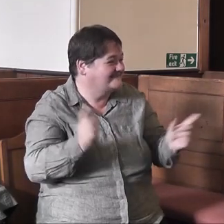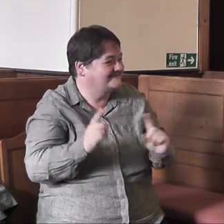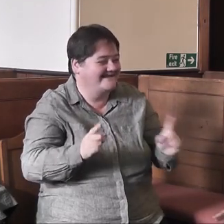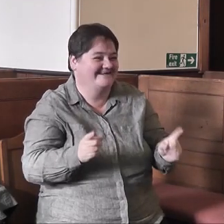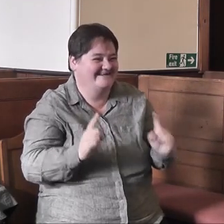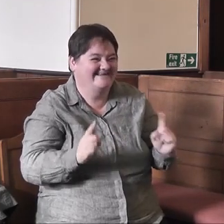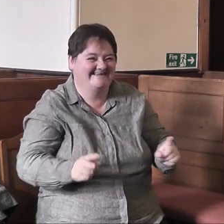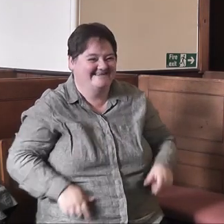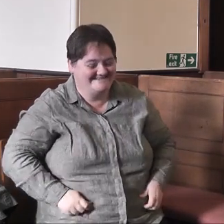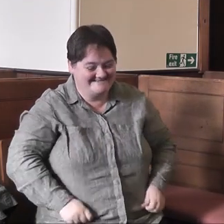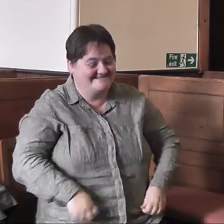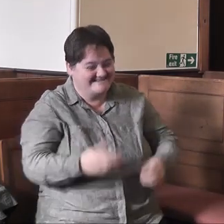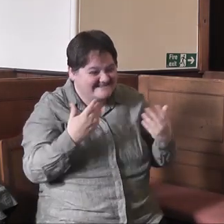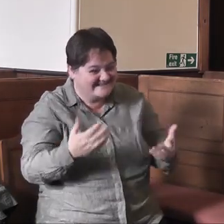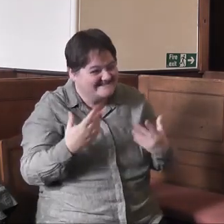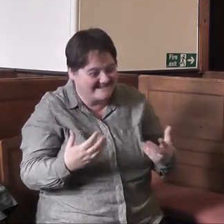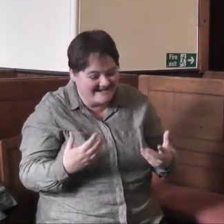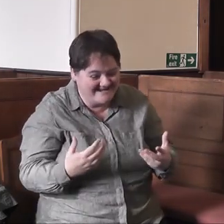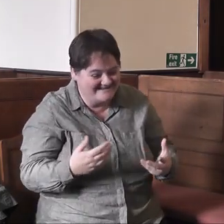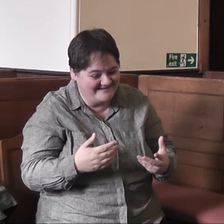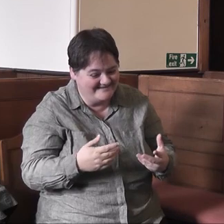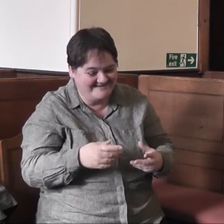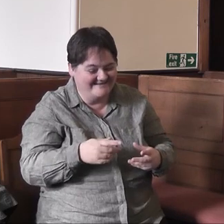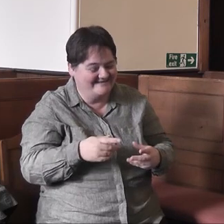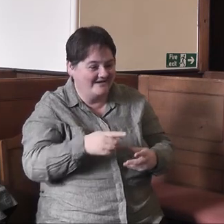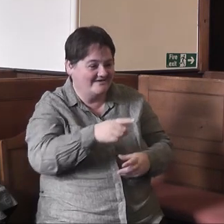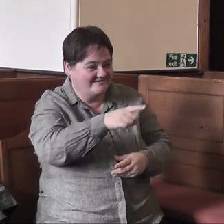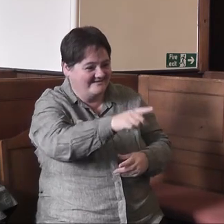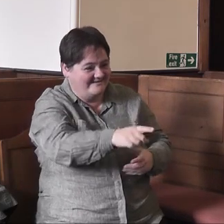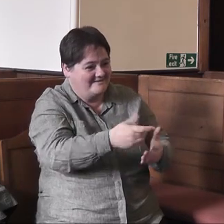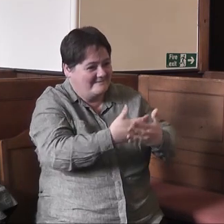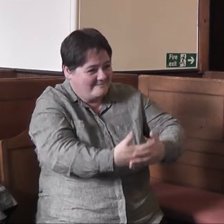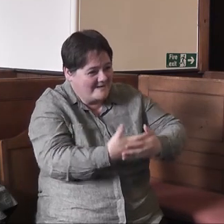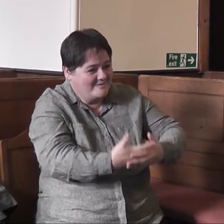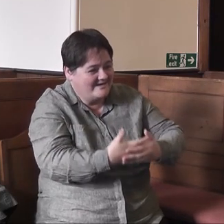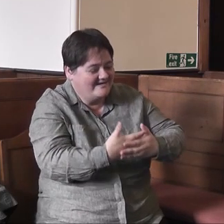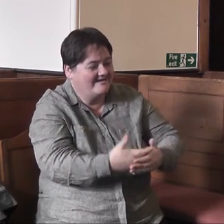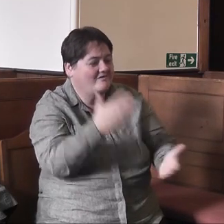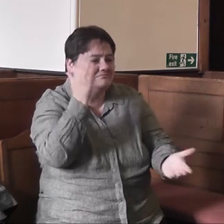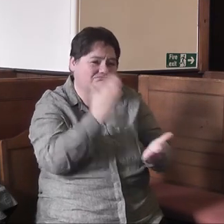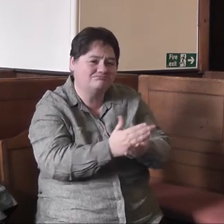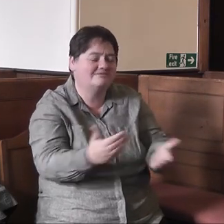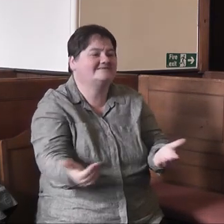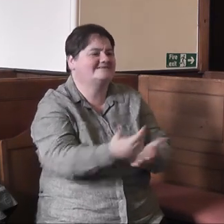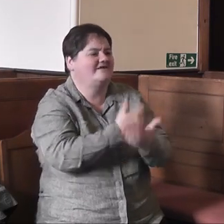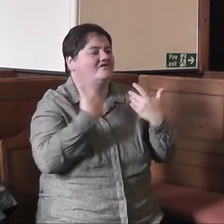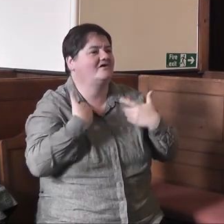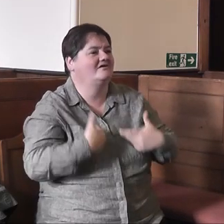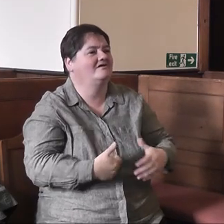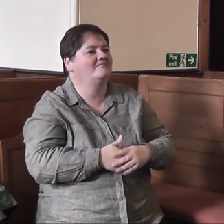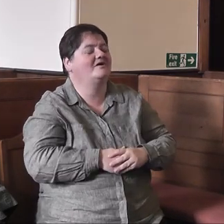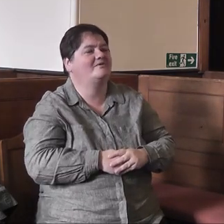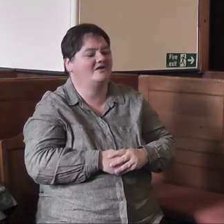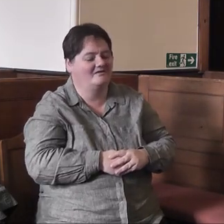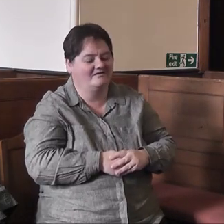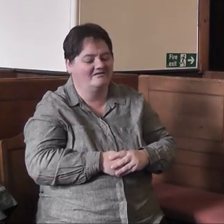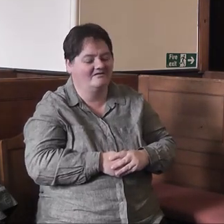the, do you get it, you know? Baby Saviour, maybe.